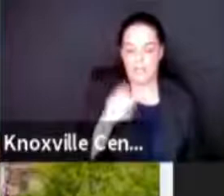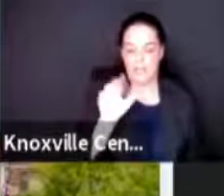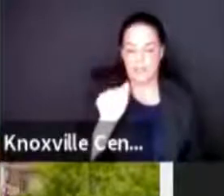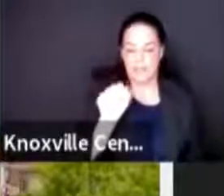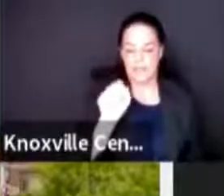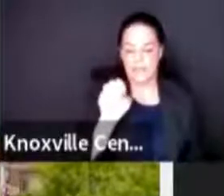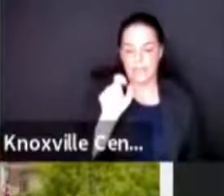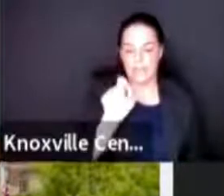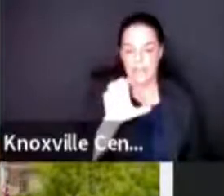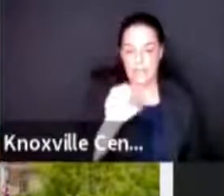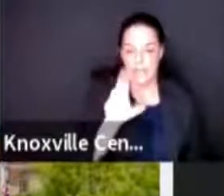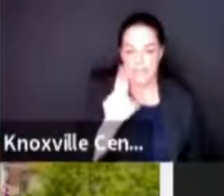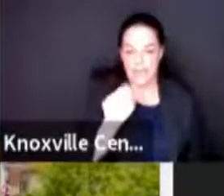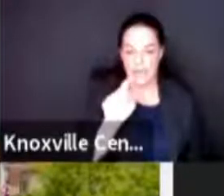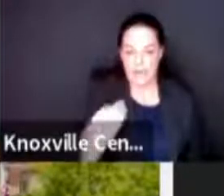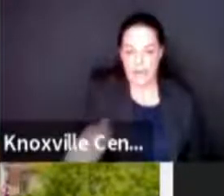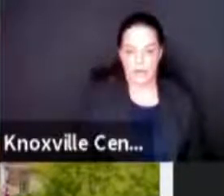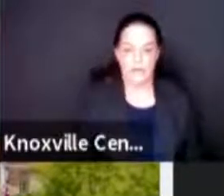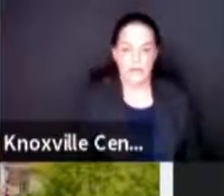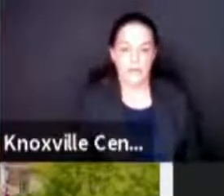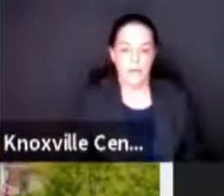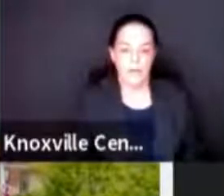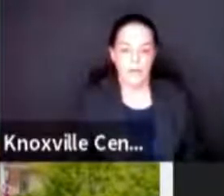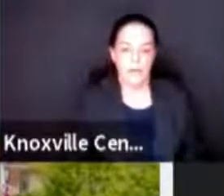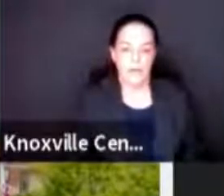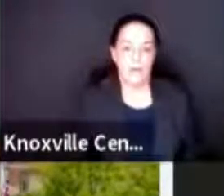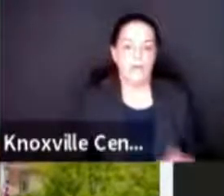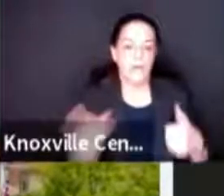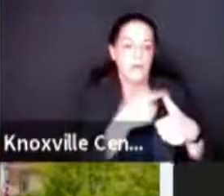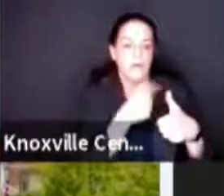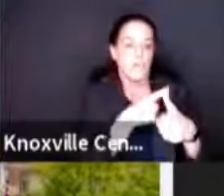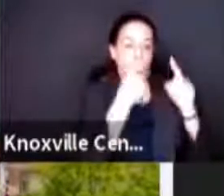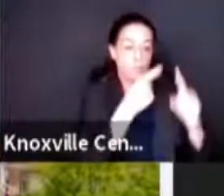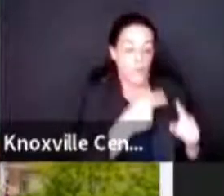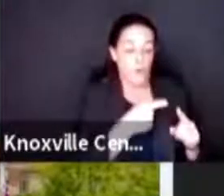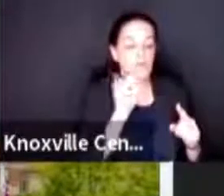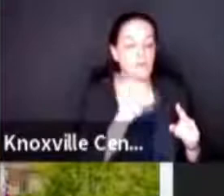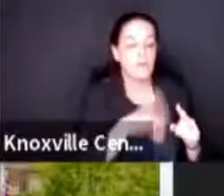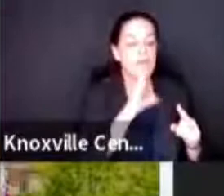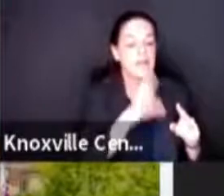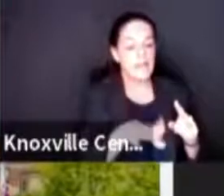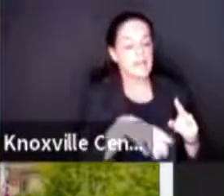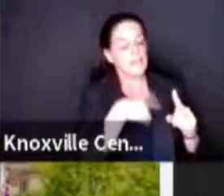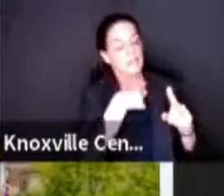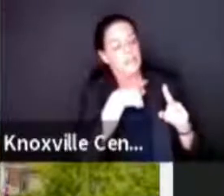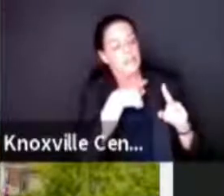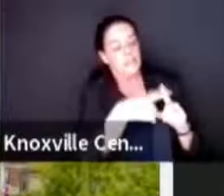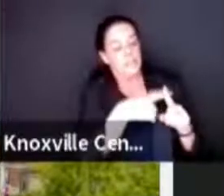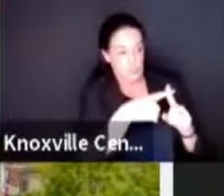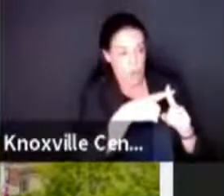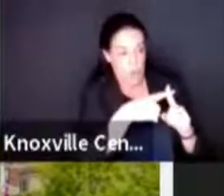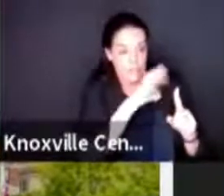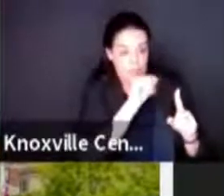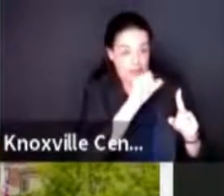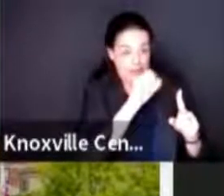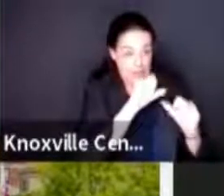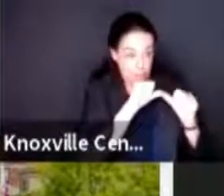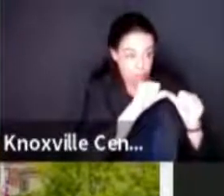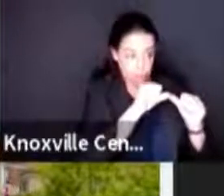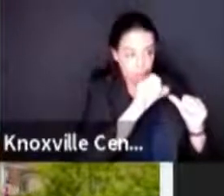covid.knoxcountytn.gov/case-count. Moving to the first benchmark, sustained reduction or stability in new cases for 14